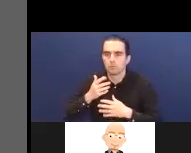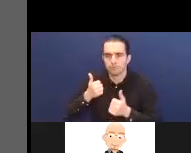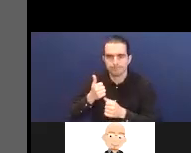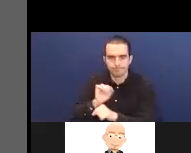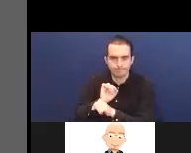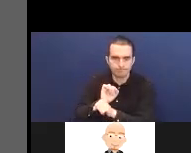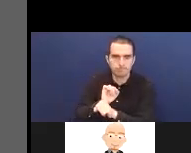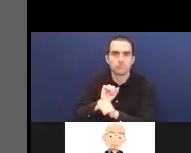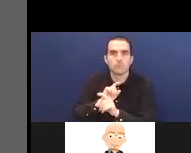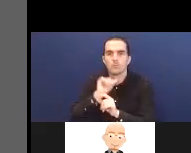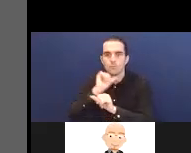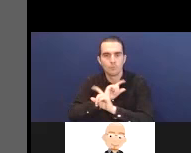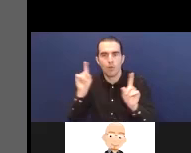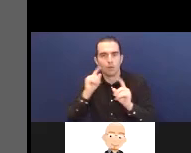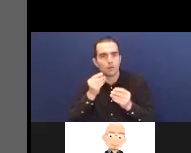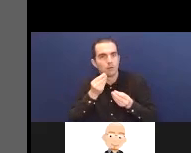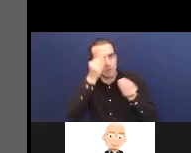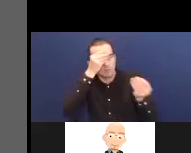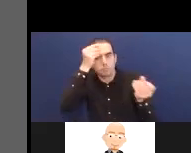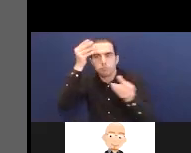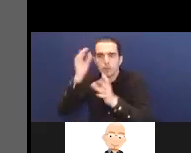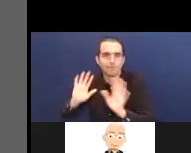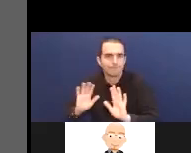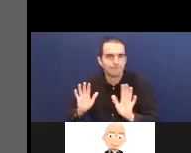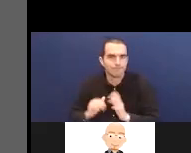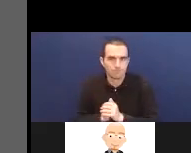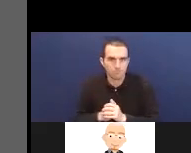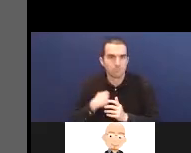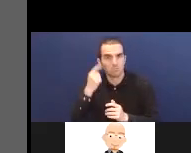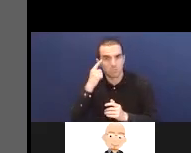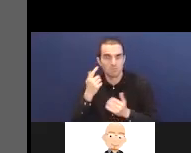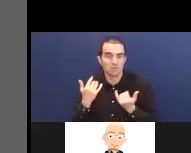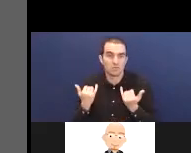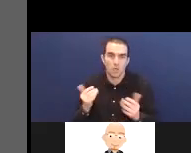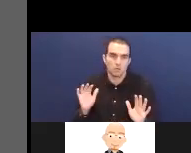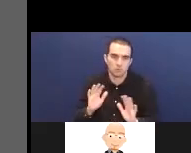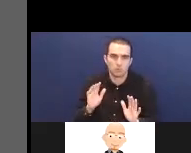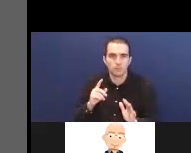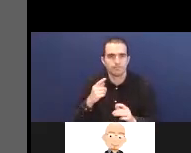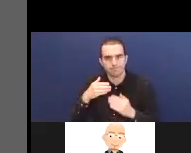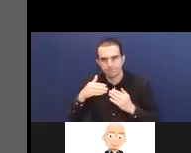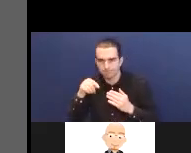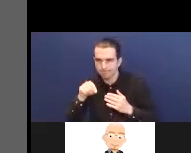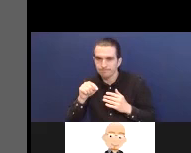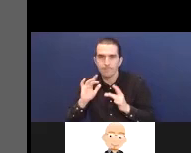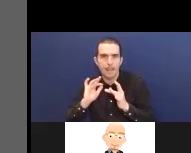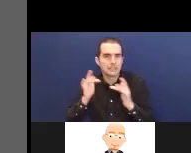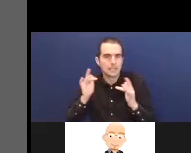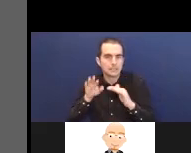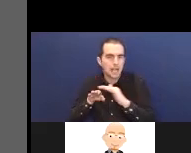run, we also have to be careful, because everybody gets really excited with the tablets, sometimes for smaller